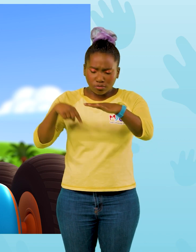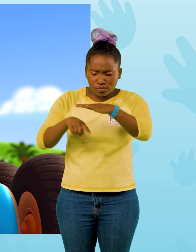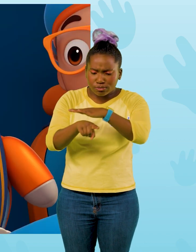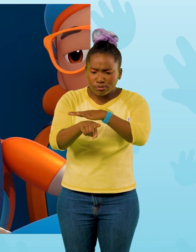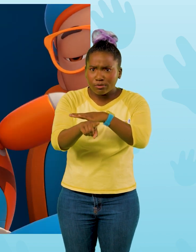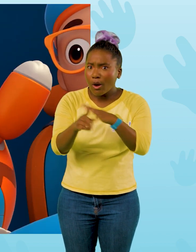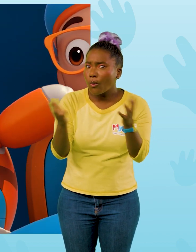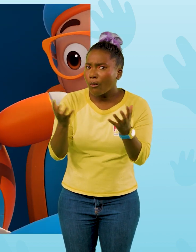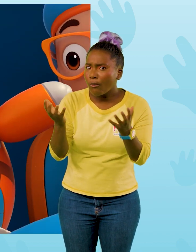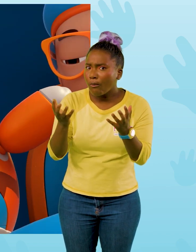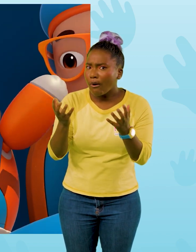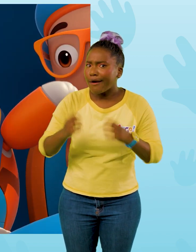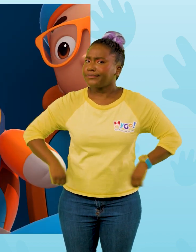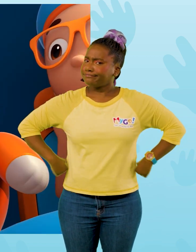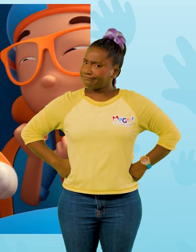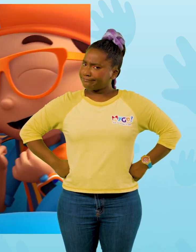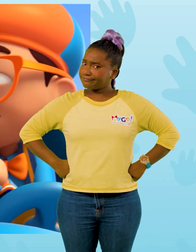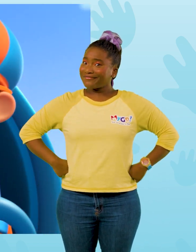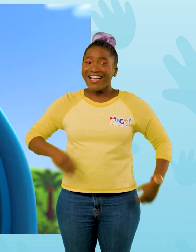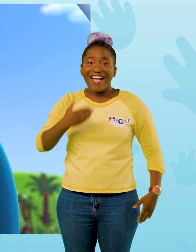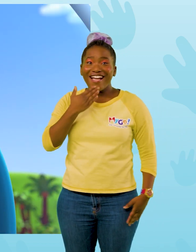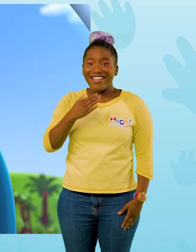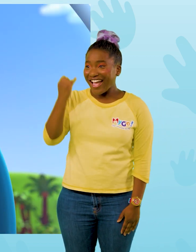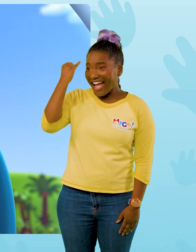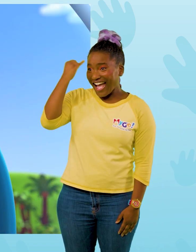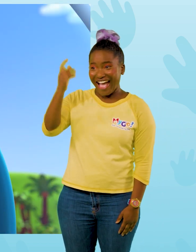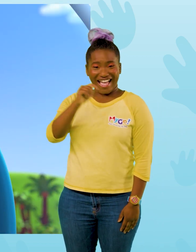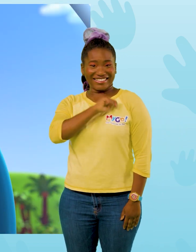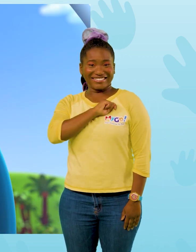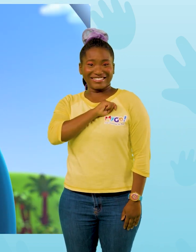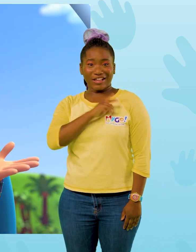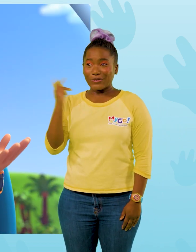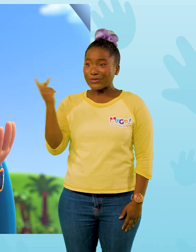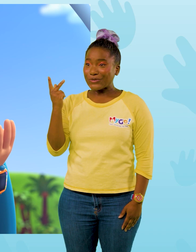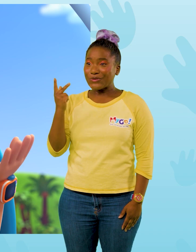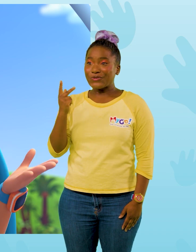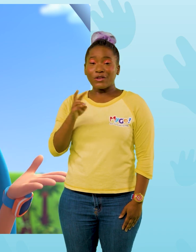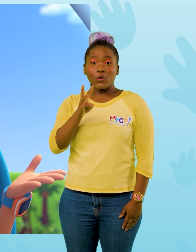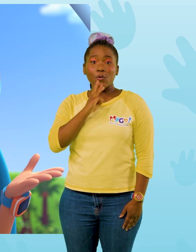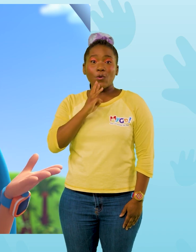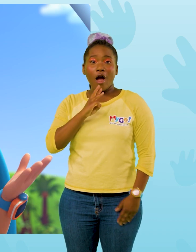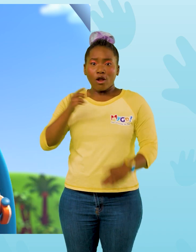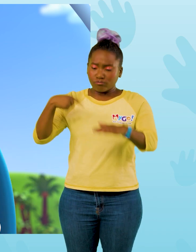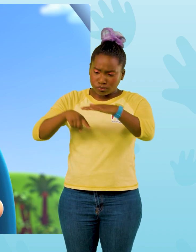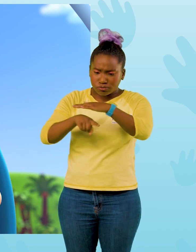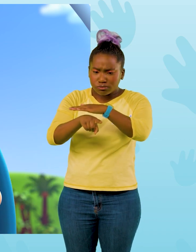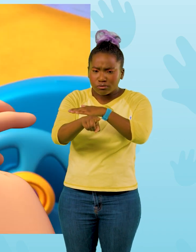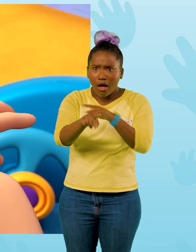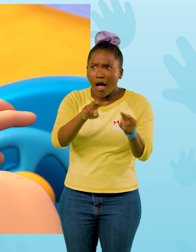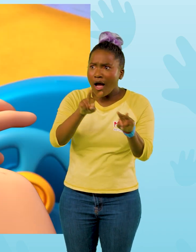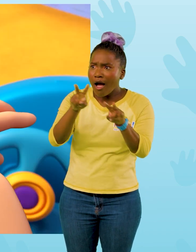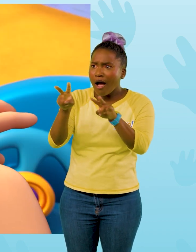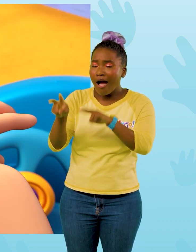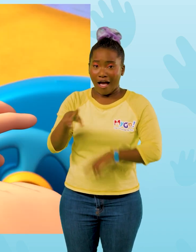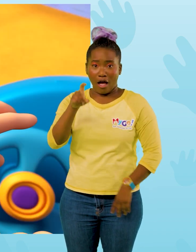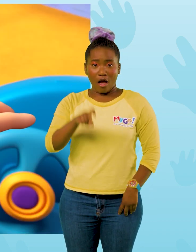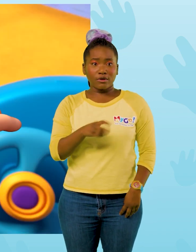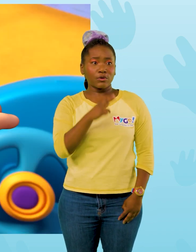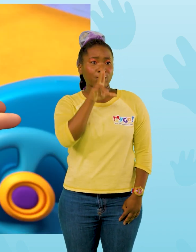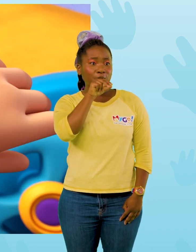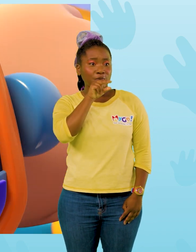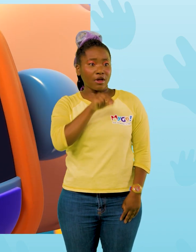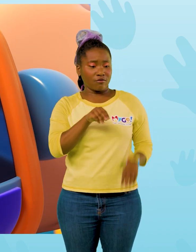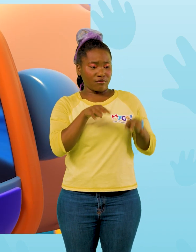the ocean? Good idea, Tabs. We can go into the ocean and find out. I'll need duck